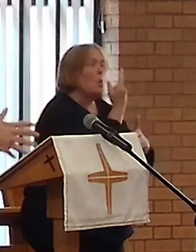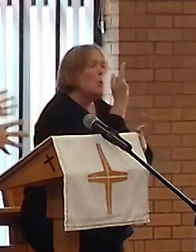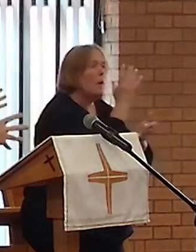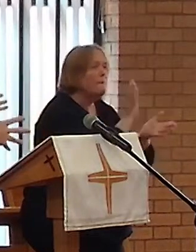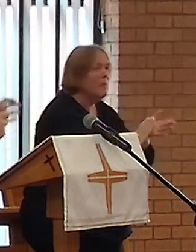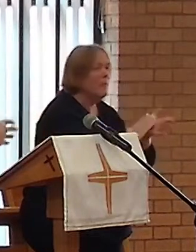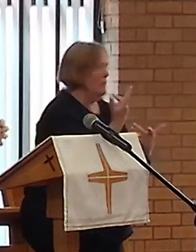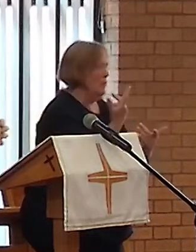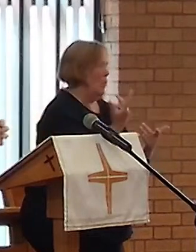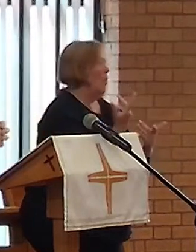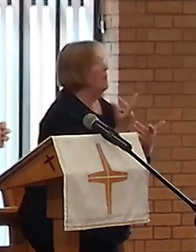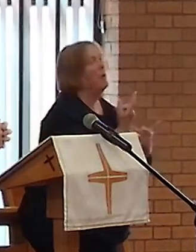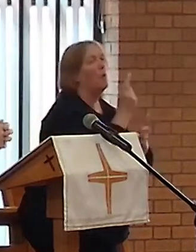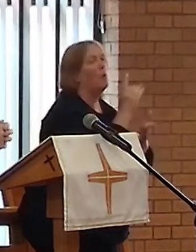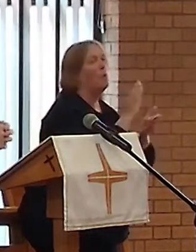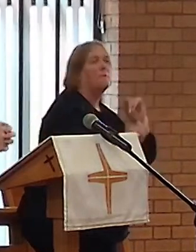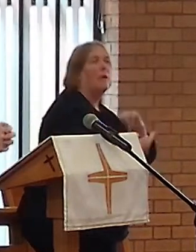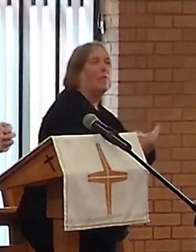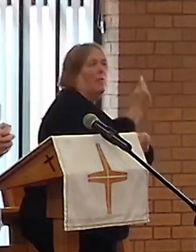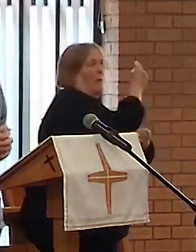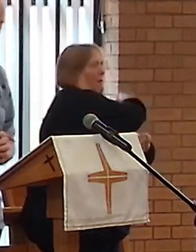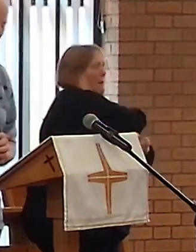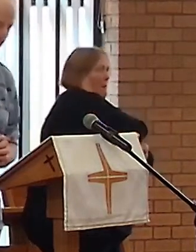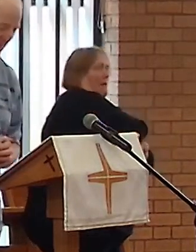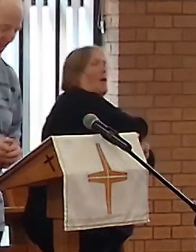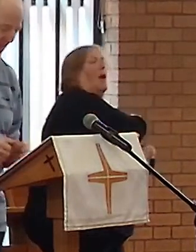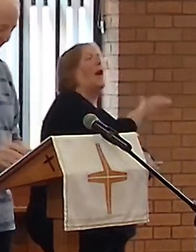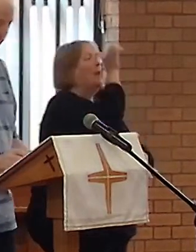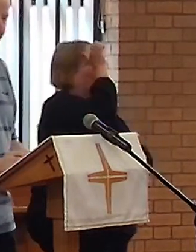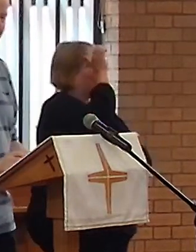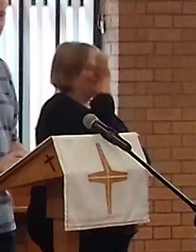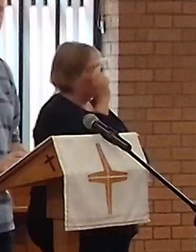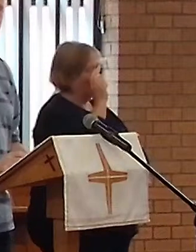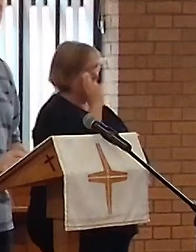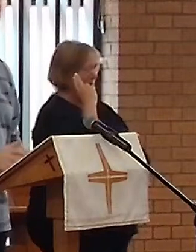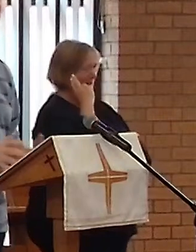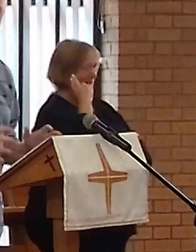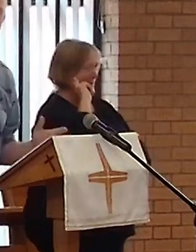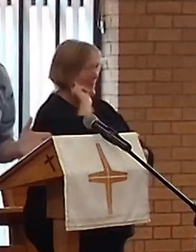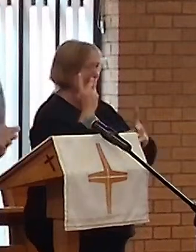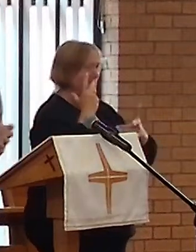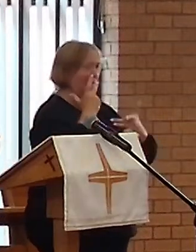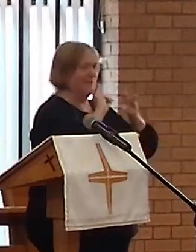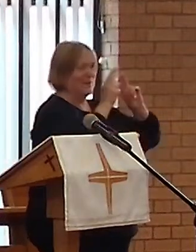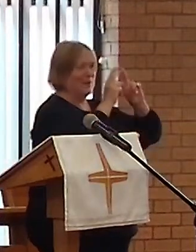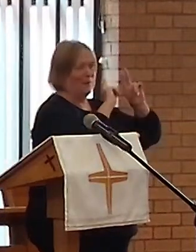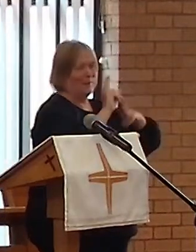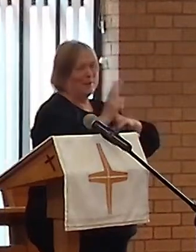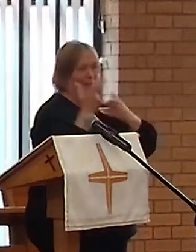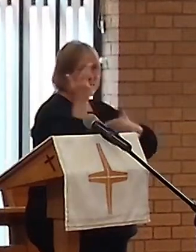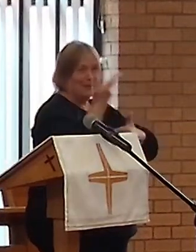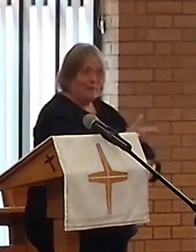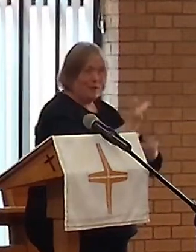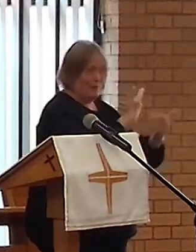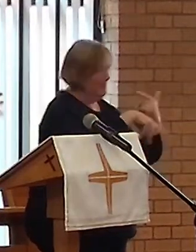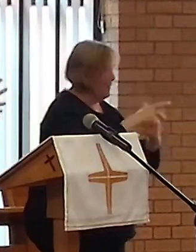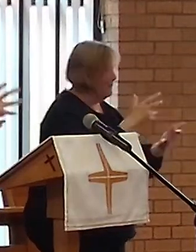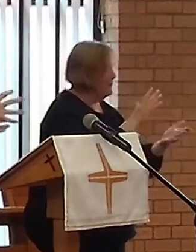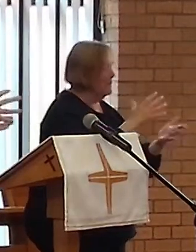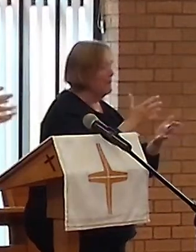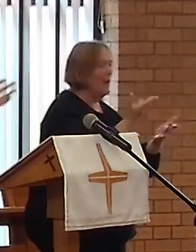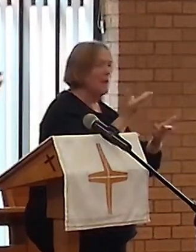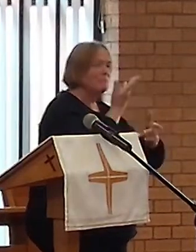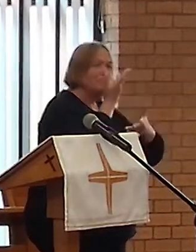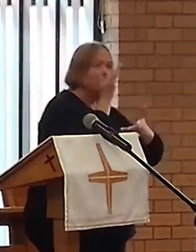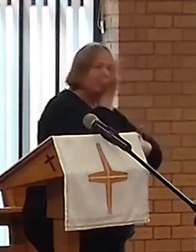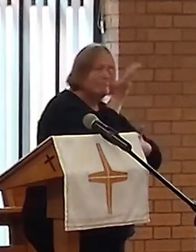ago, because I know it was a deaf joint service, that I spoke about transformation and how Paul uses a before